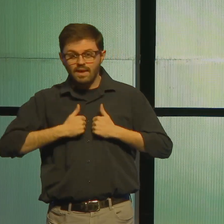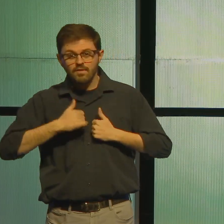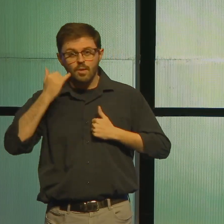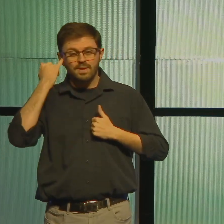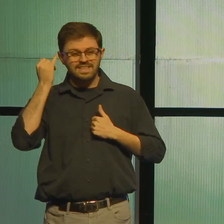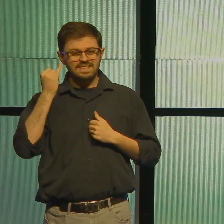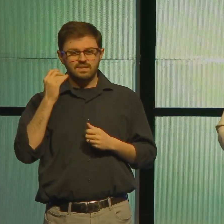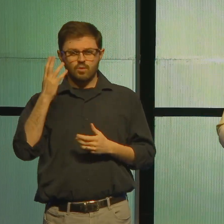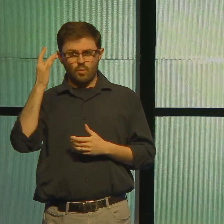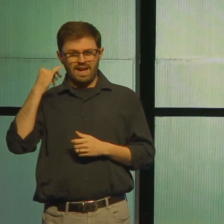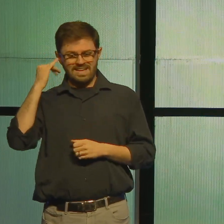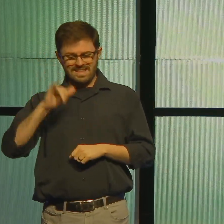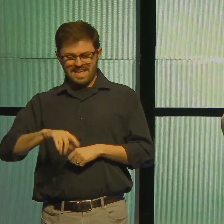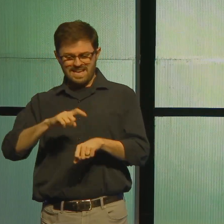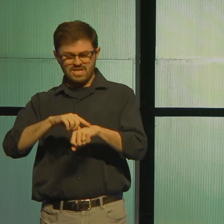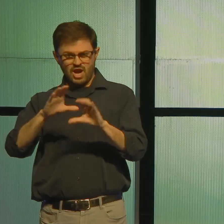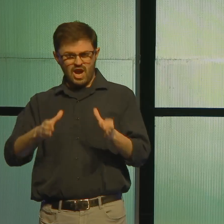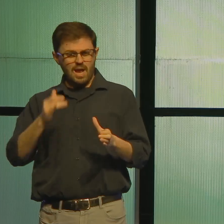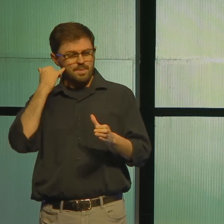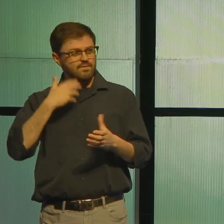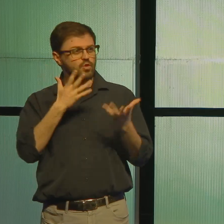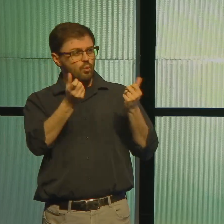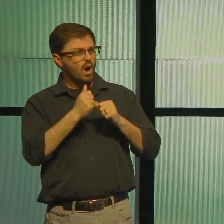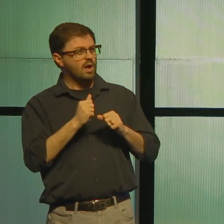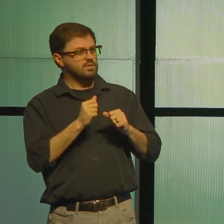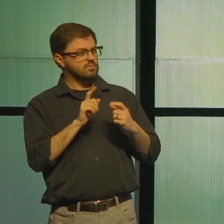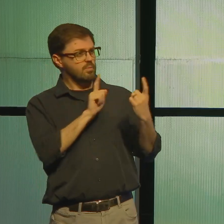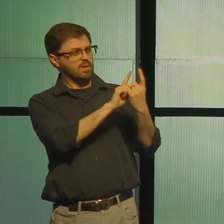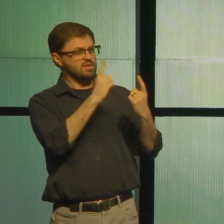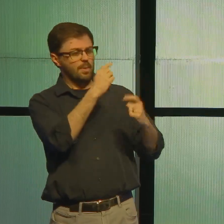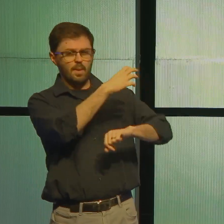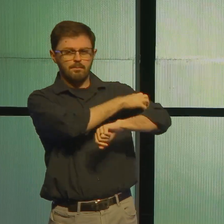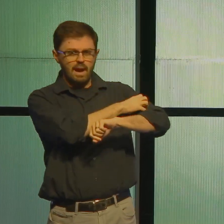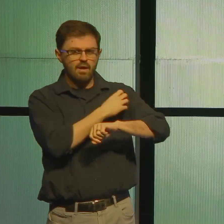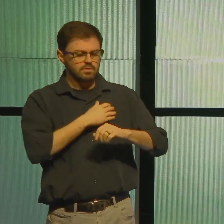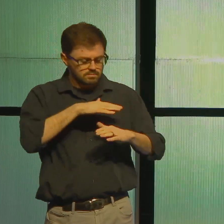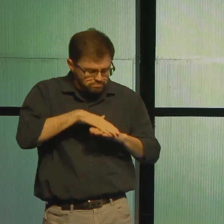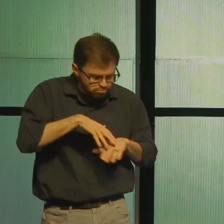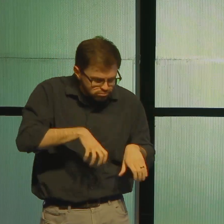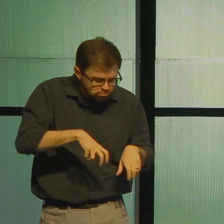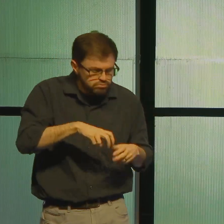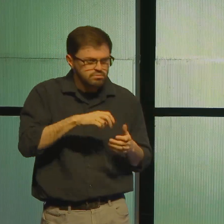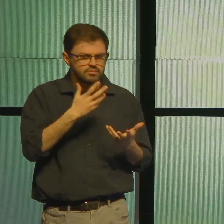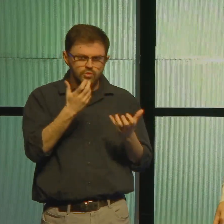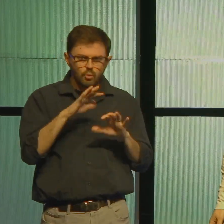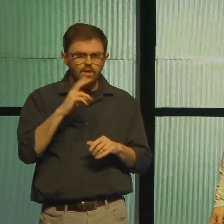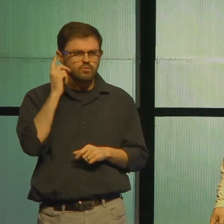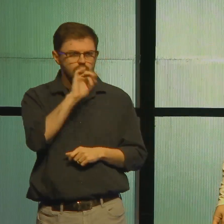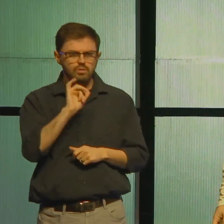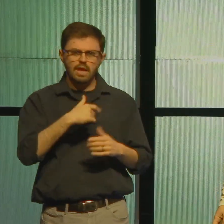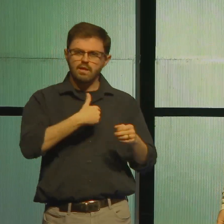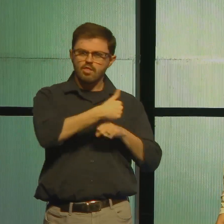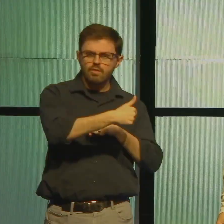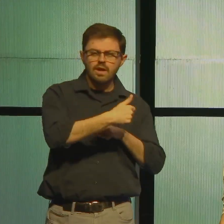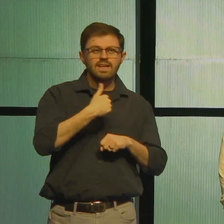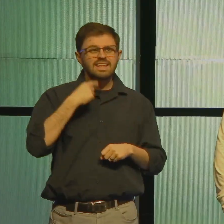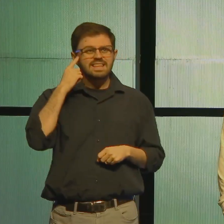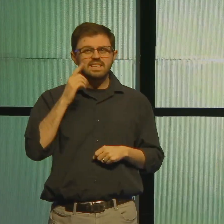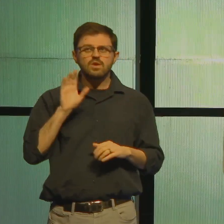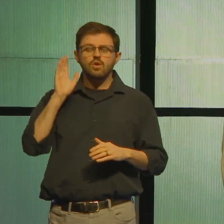power, that's what you did. You became nothing. And he expects to hear, you're condemned to death. But instead, what does he hear? David